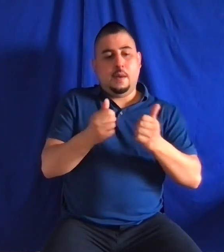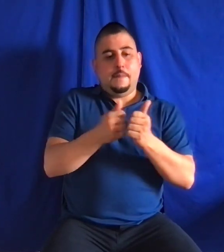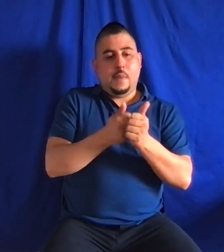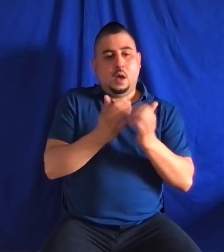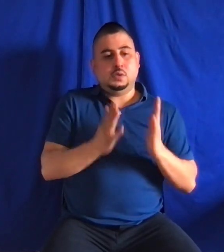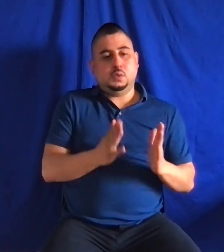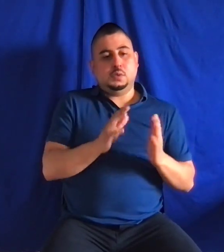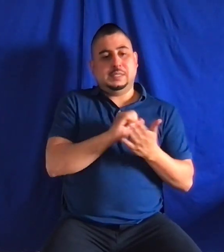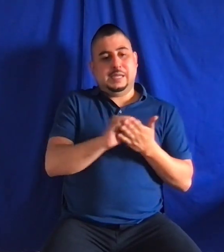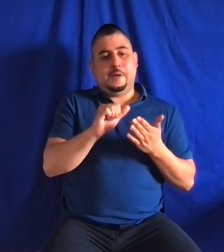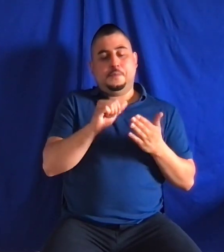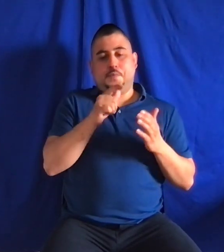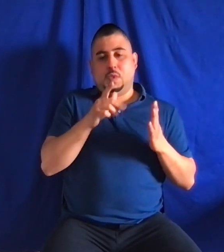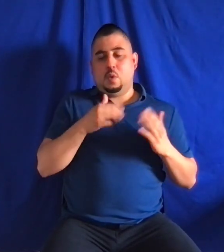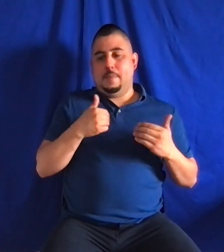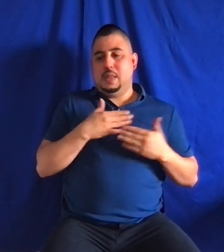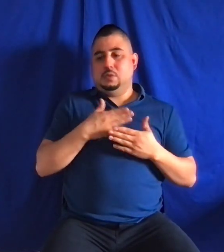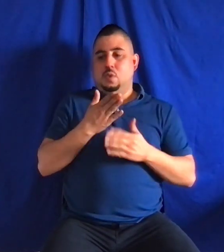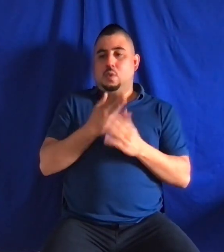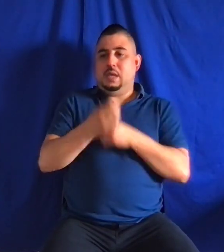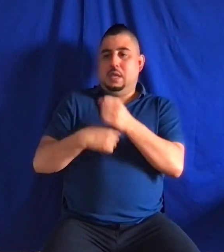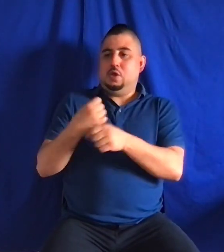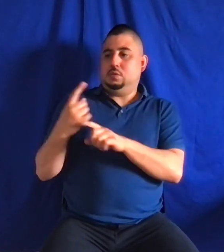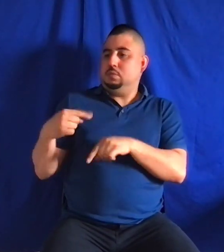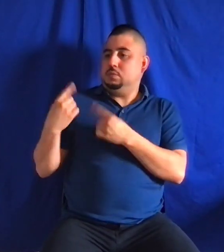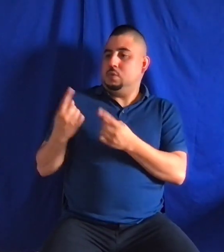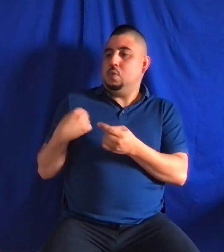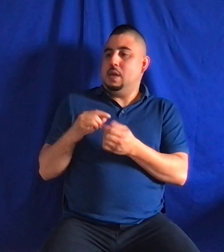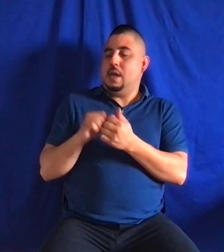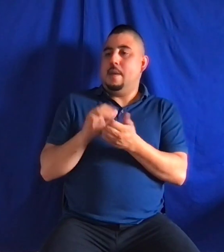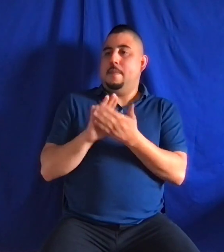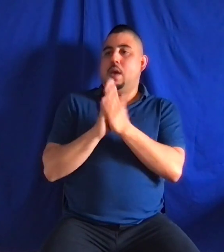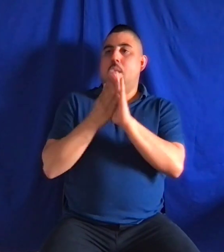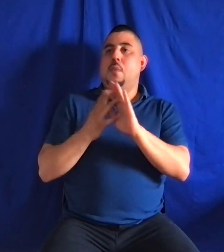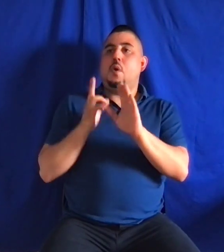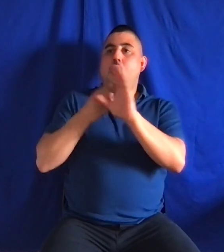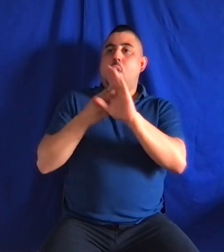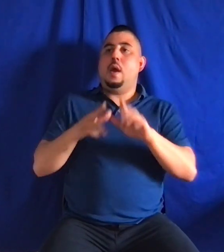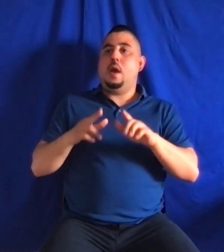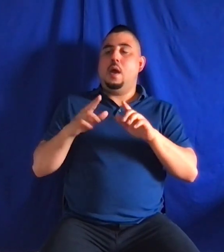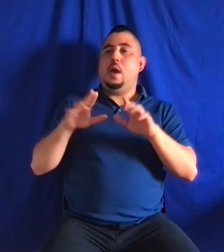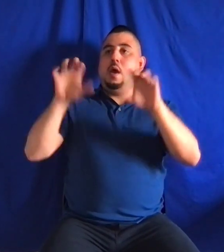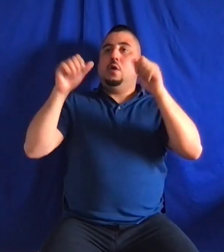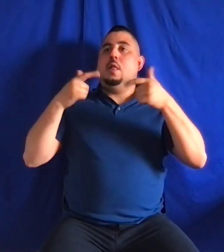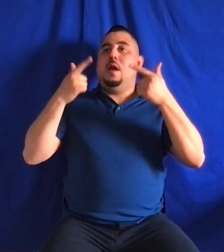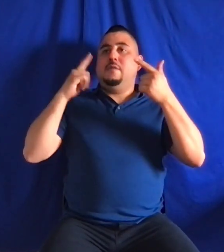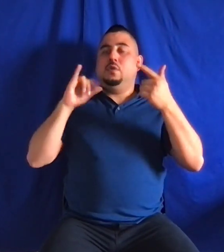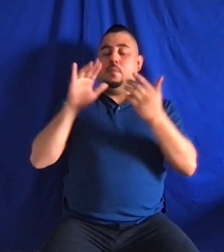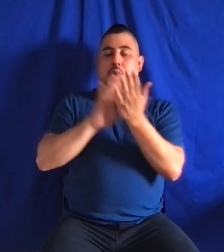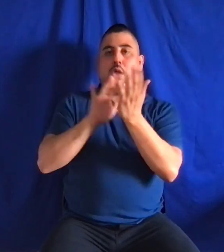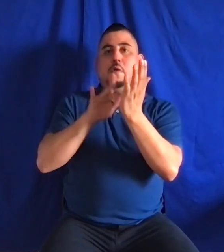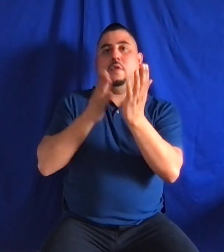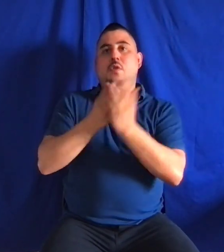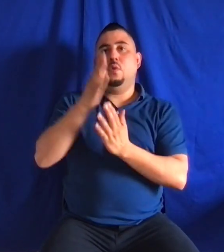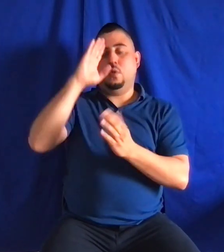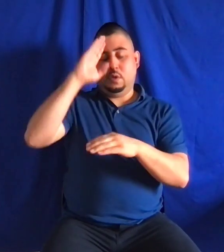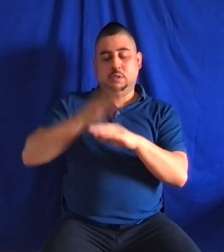the saints who have pleased you throughout the ages, we may merit to be co-heirs to eternal life, and may praise and glorify you through your Son,